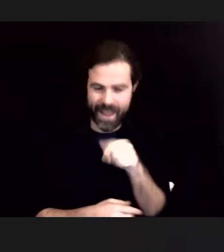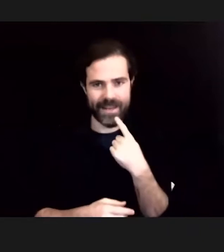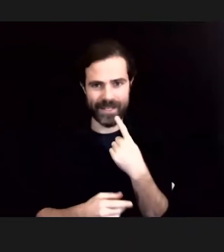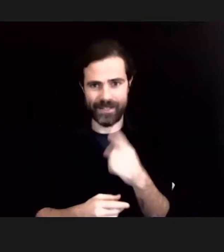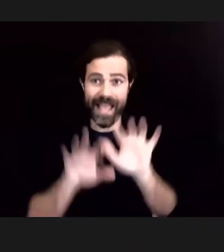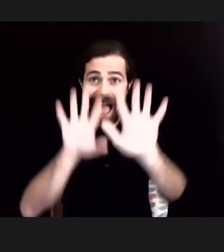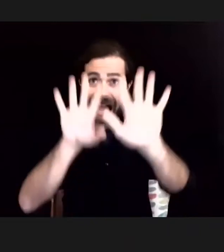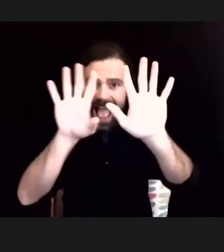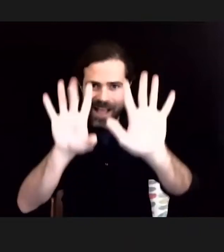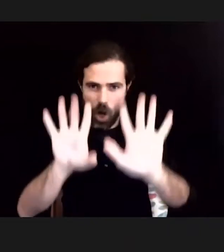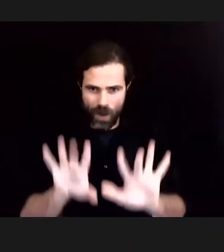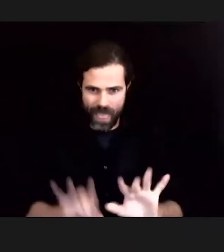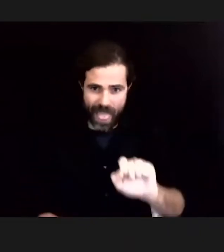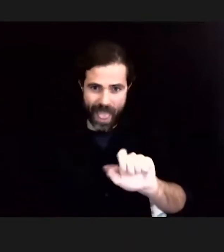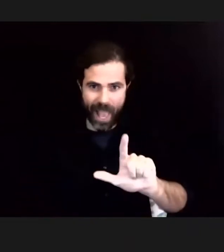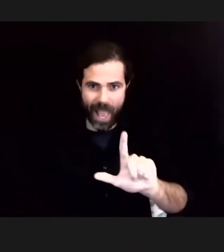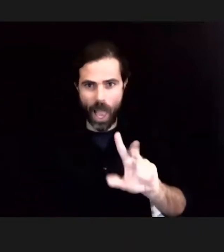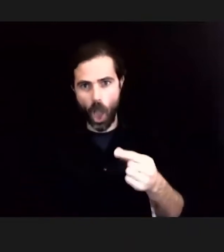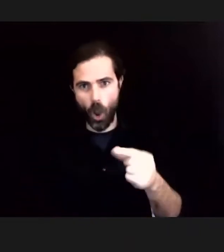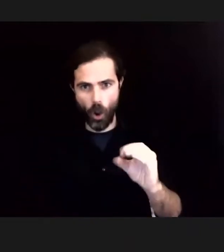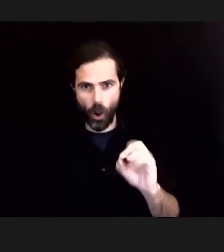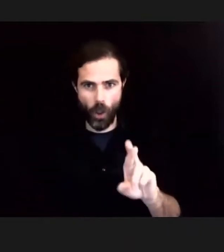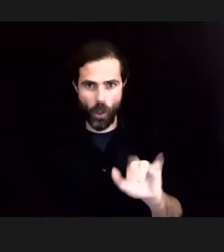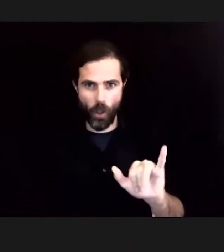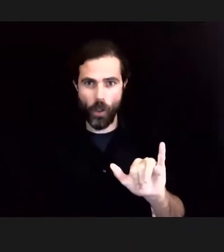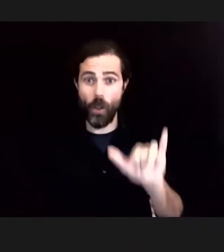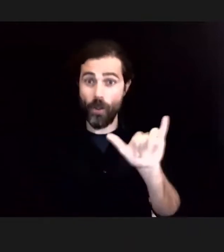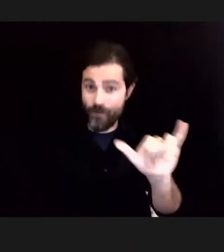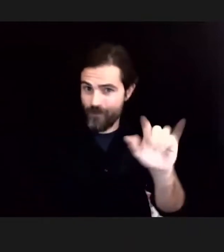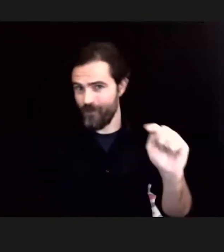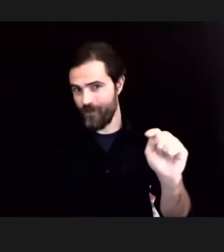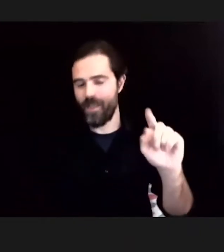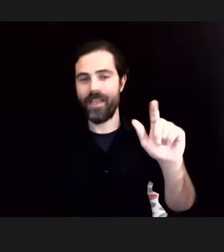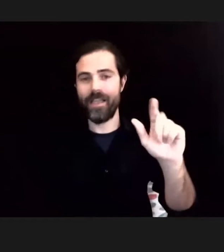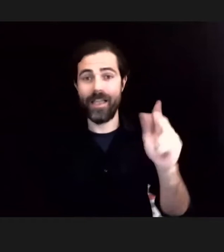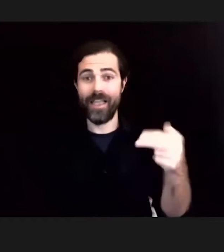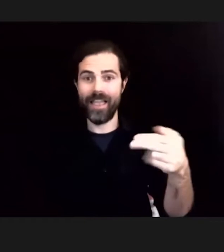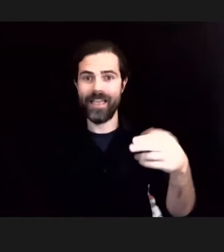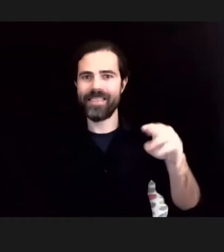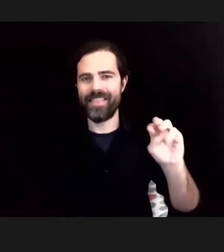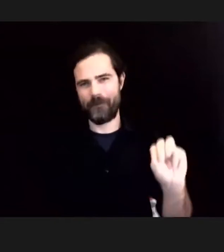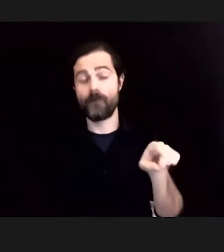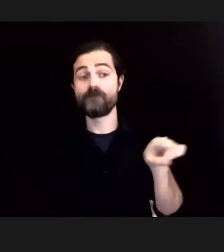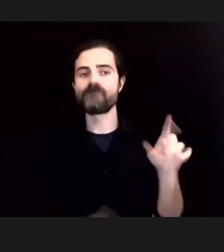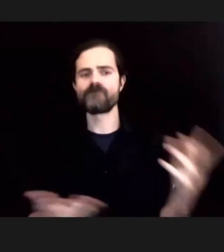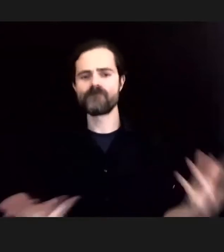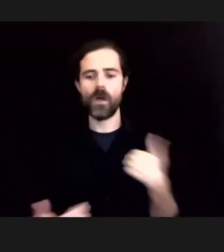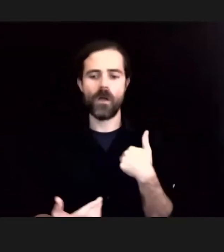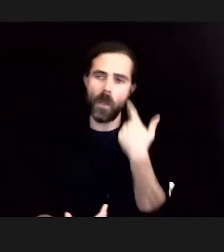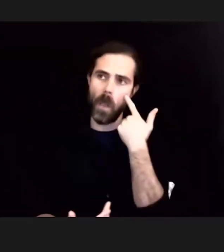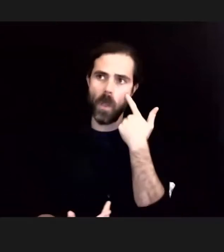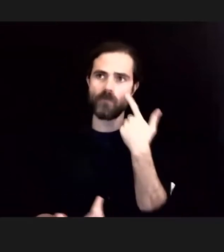and disability fields, as well as from the three areas, to help the algorithm find projects in different stages of